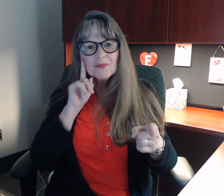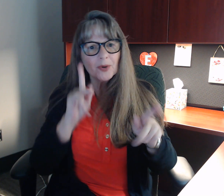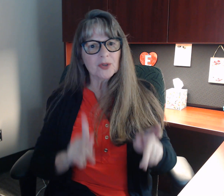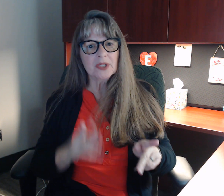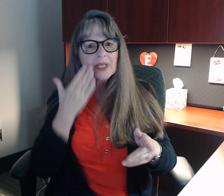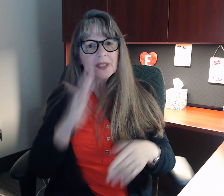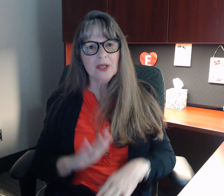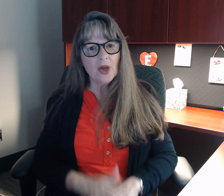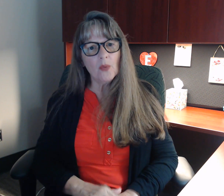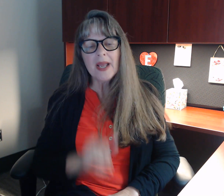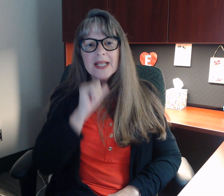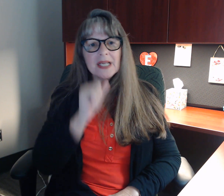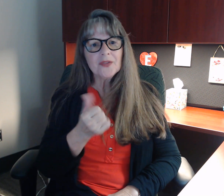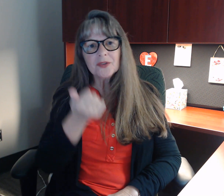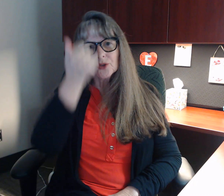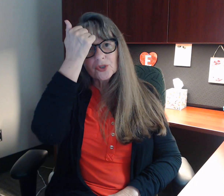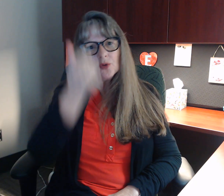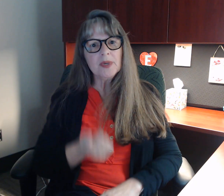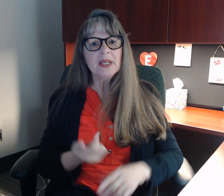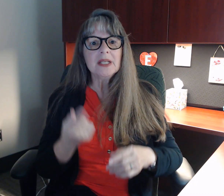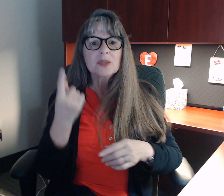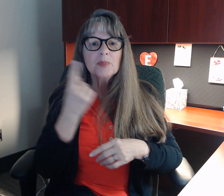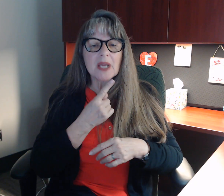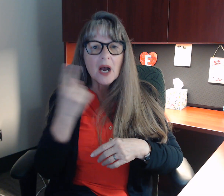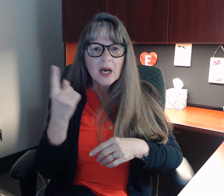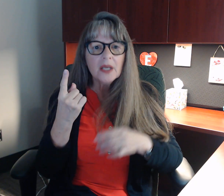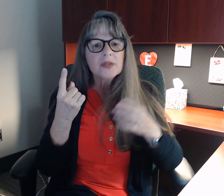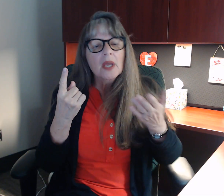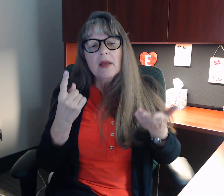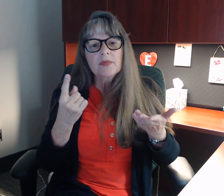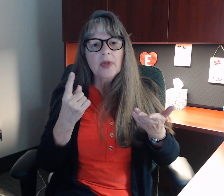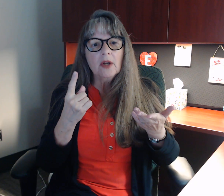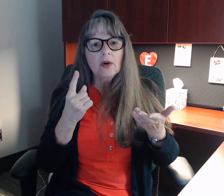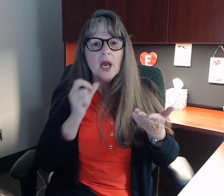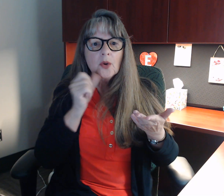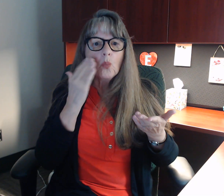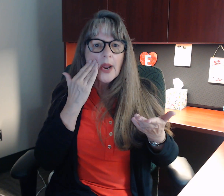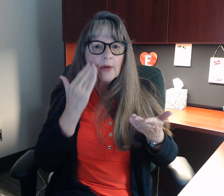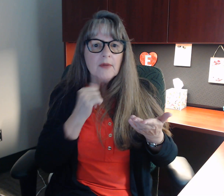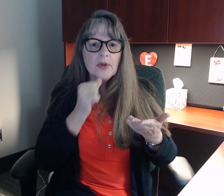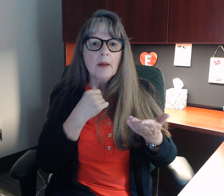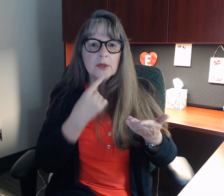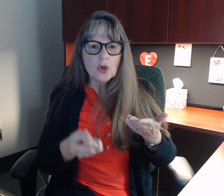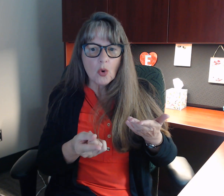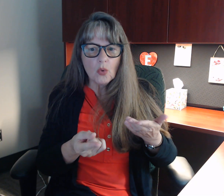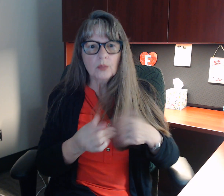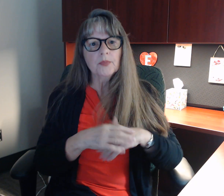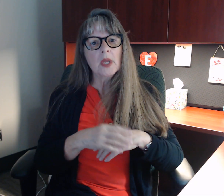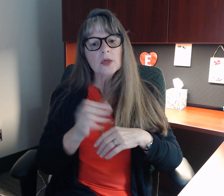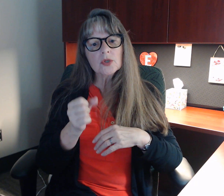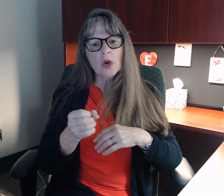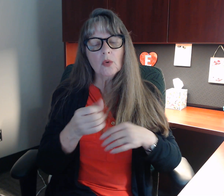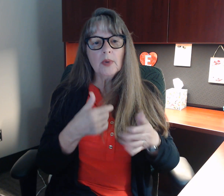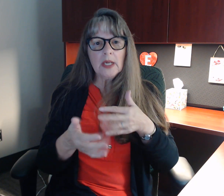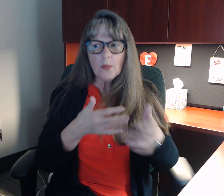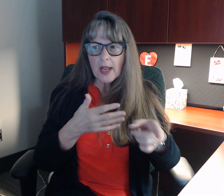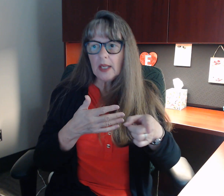person doesn't know. It's not that they're stupid, it's because they're unaware, they've not been told. So anyway,